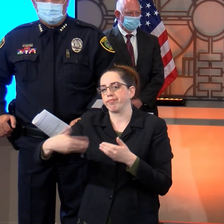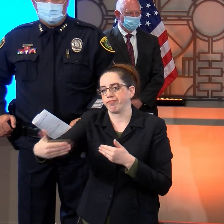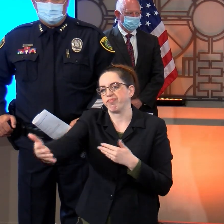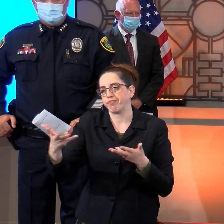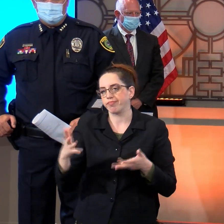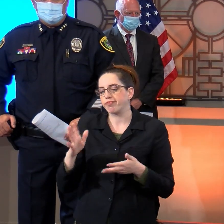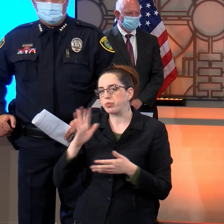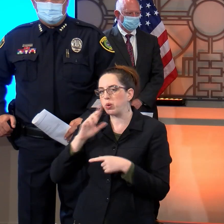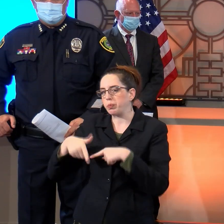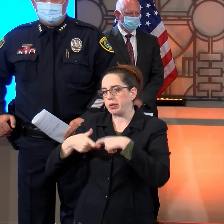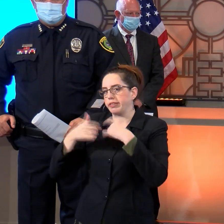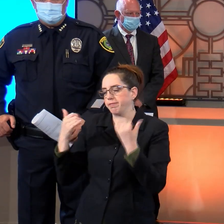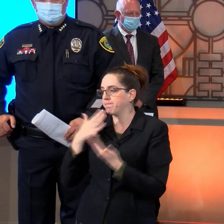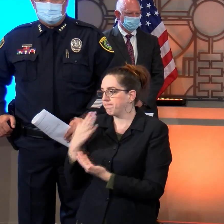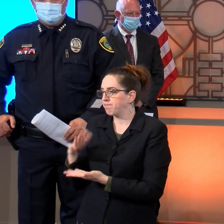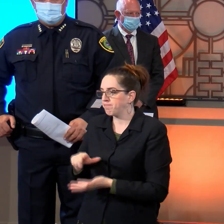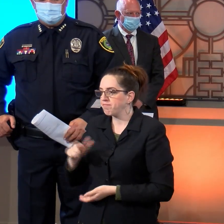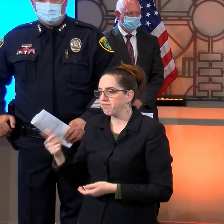there.